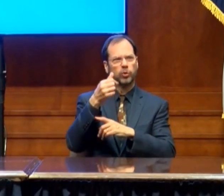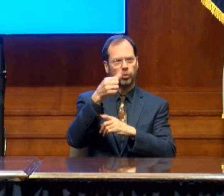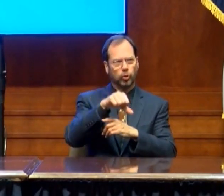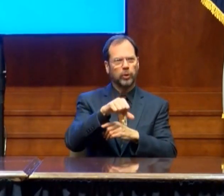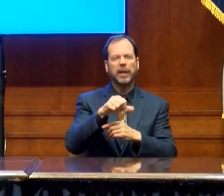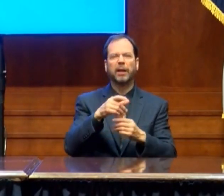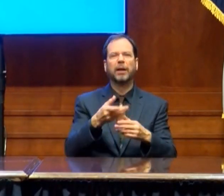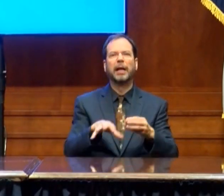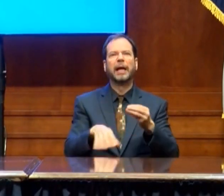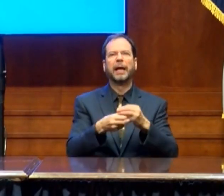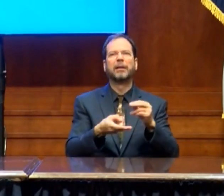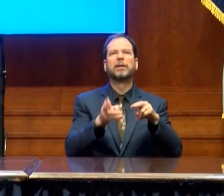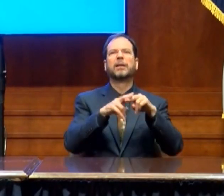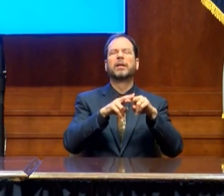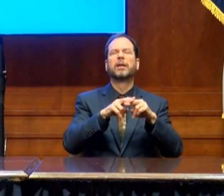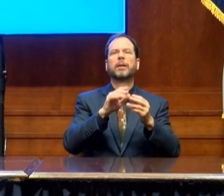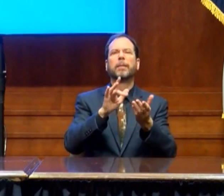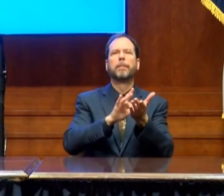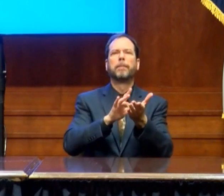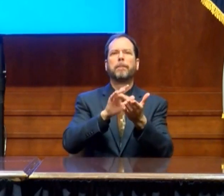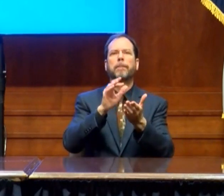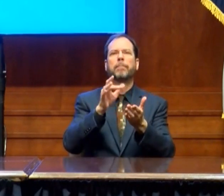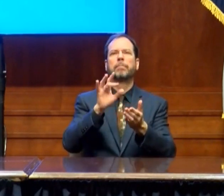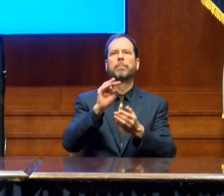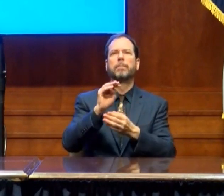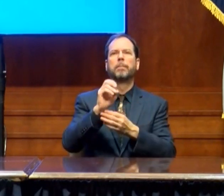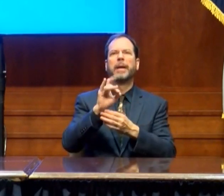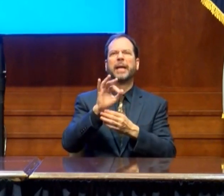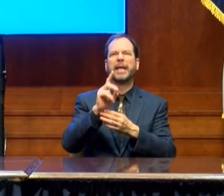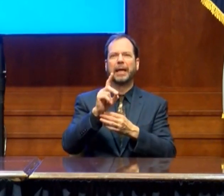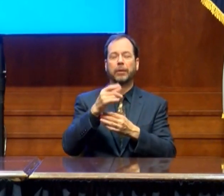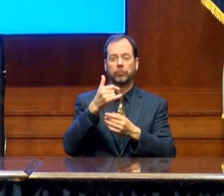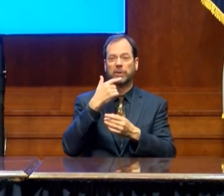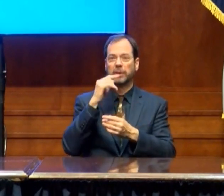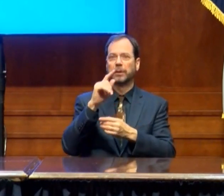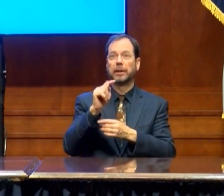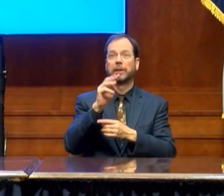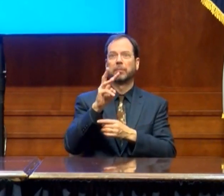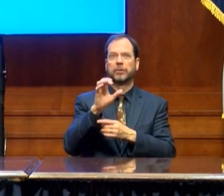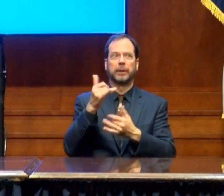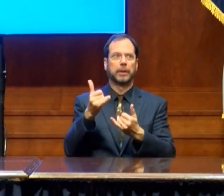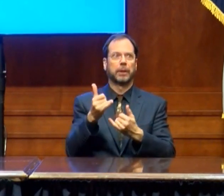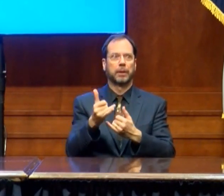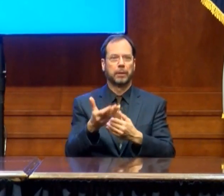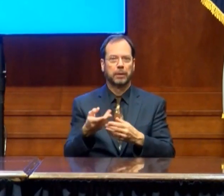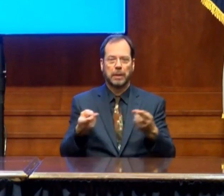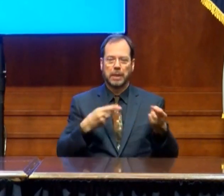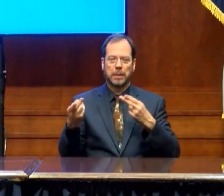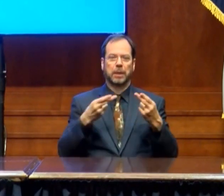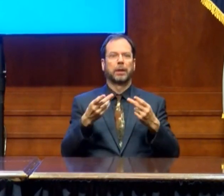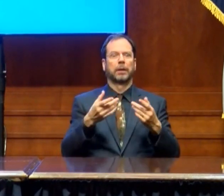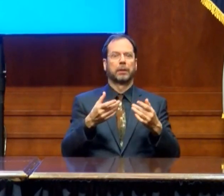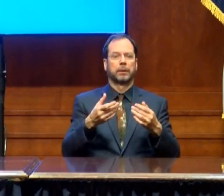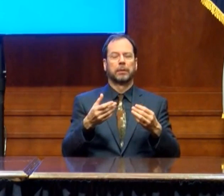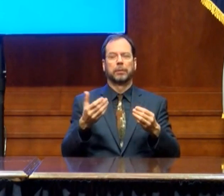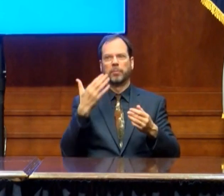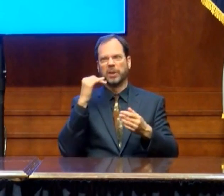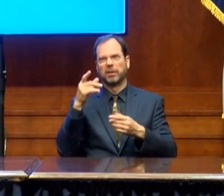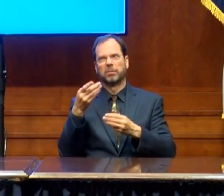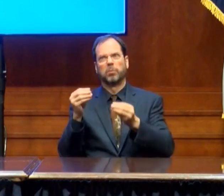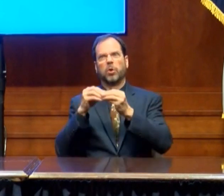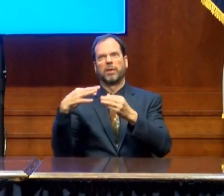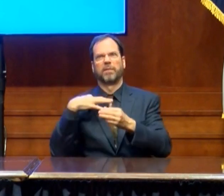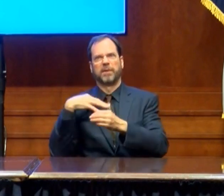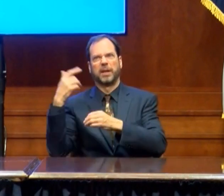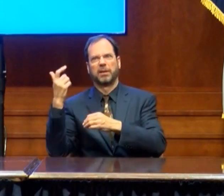down Medicaid expansion. You mentioned just now, your words, that the TWC has seen a massive increase in the amount of people applying for